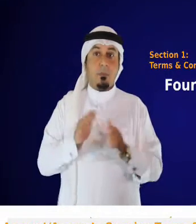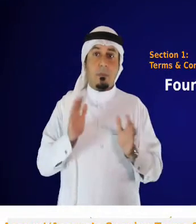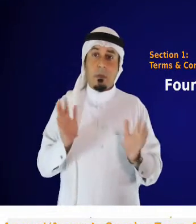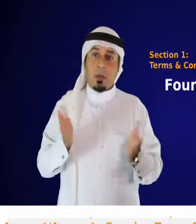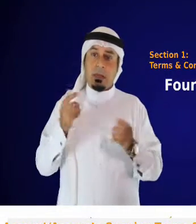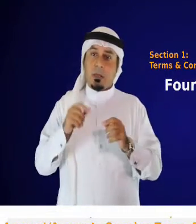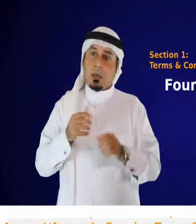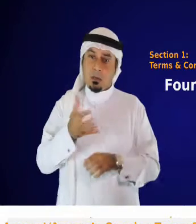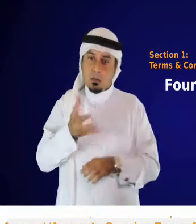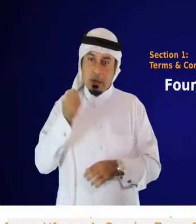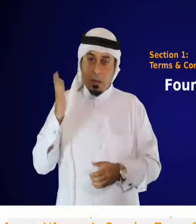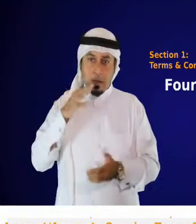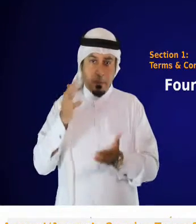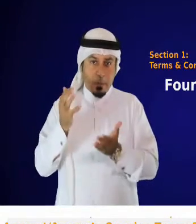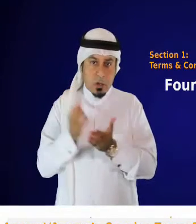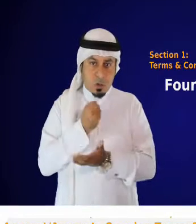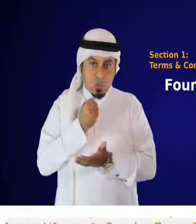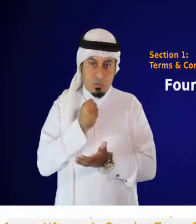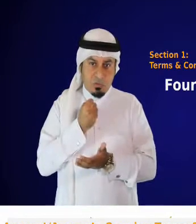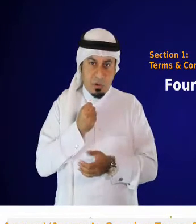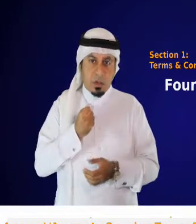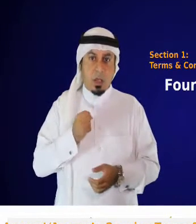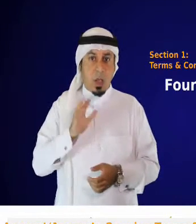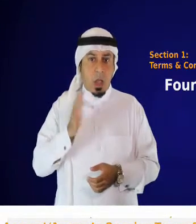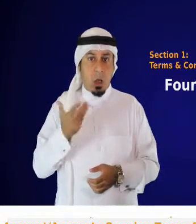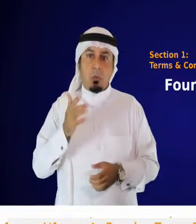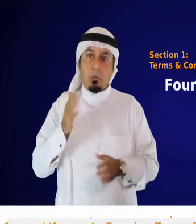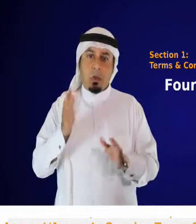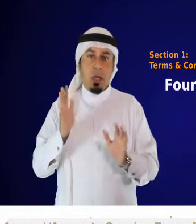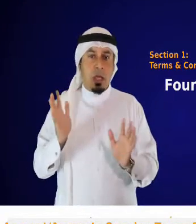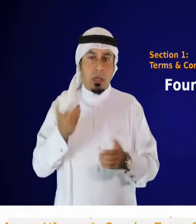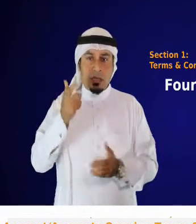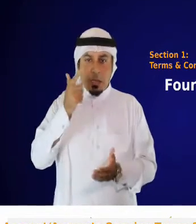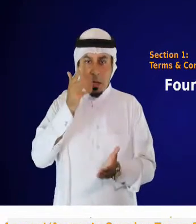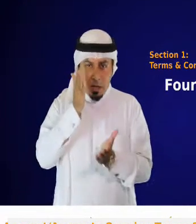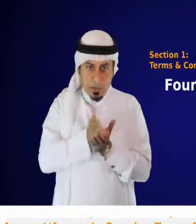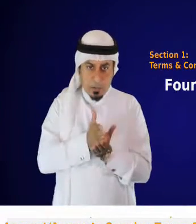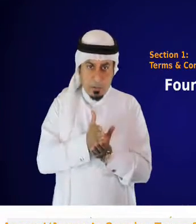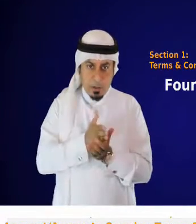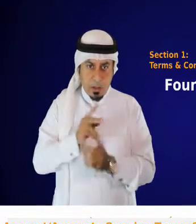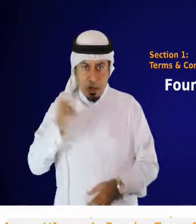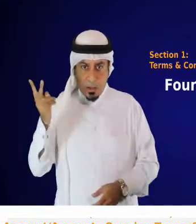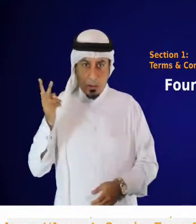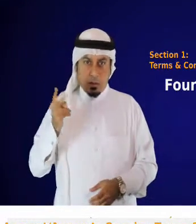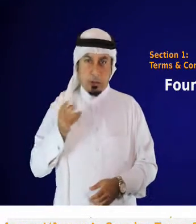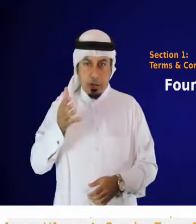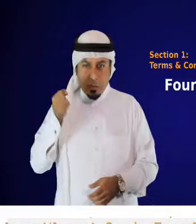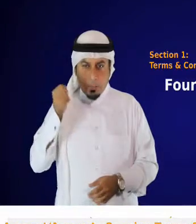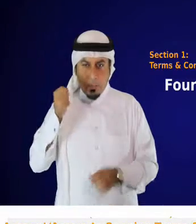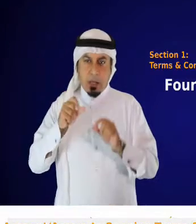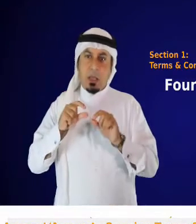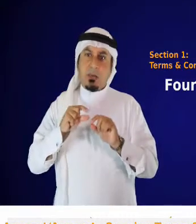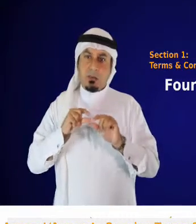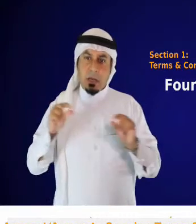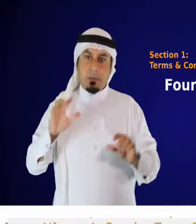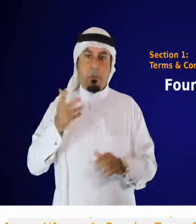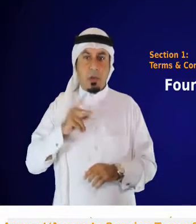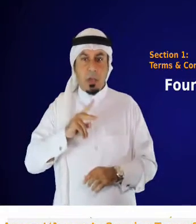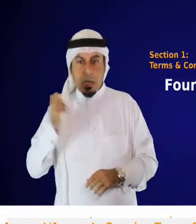7. Any overdraft or other obligations incurred on the account or otherwise shall be the joint and several liability of each